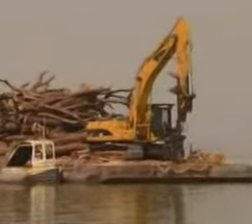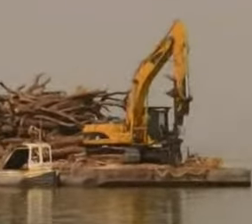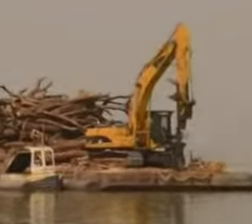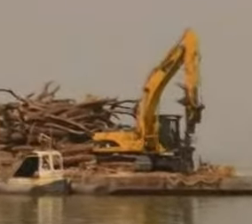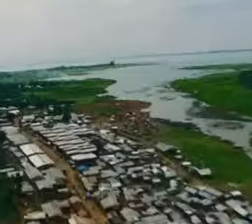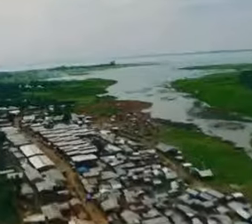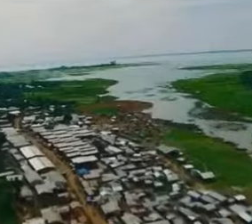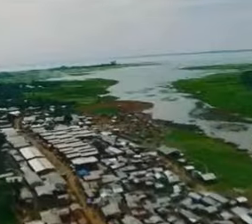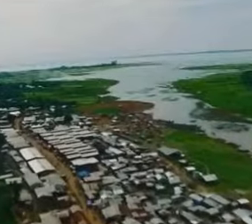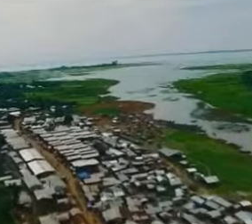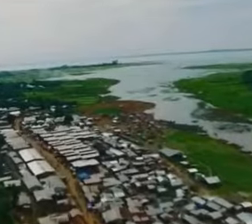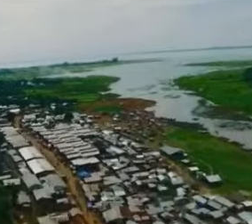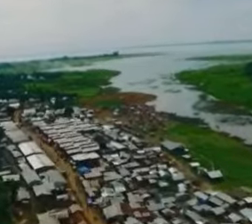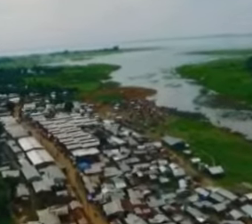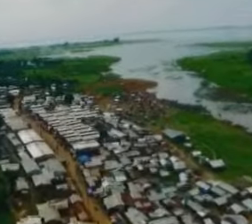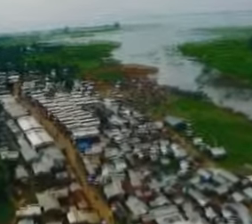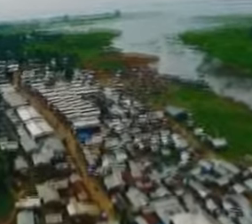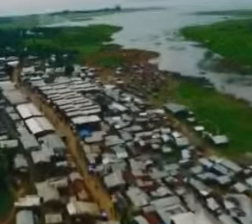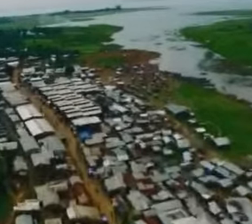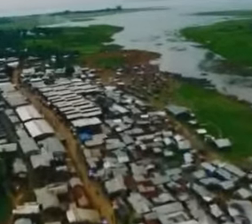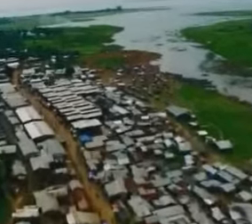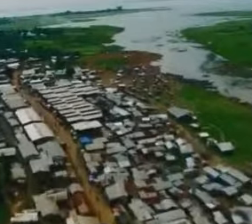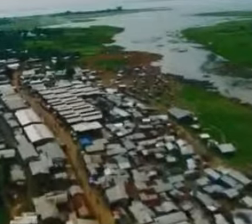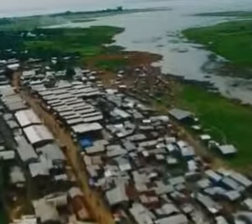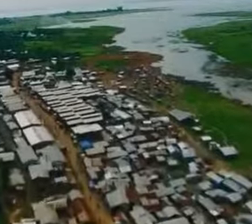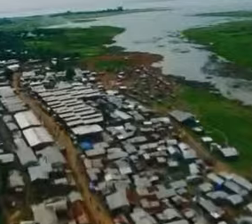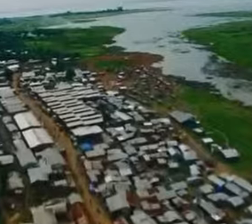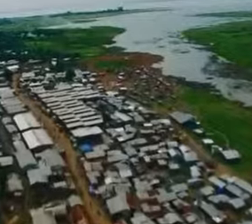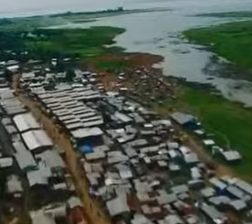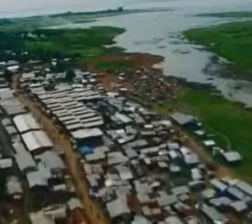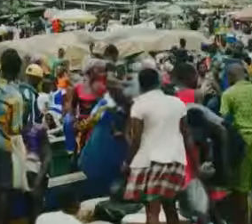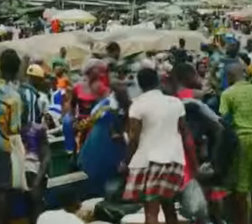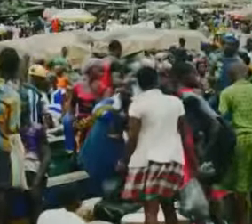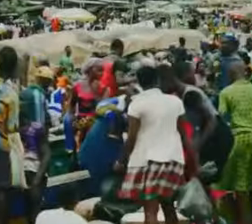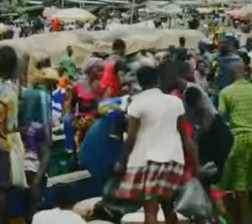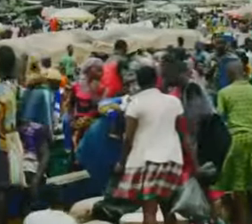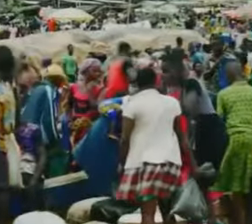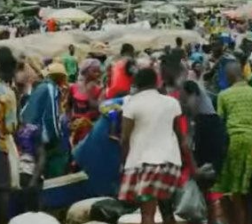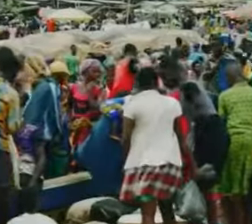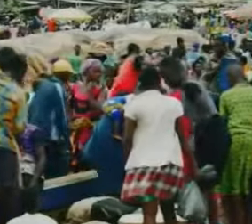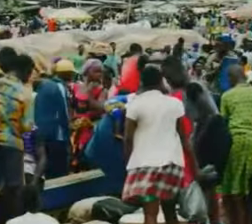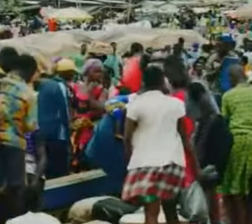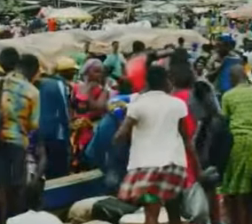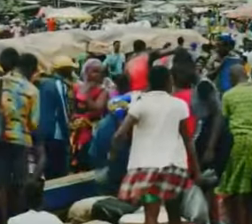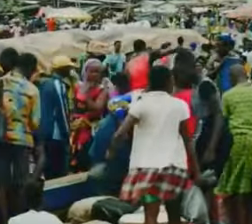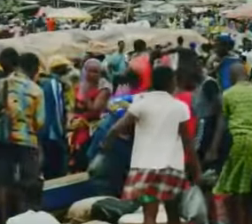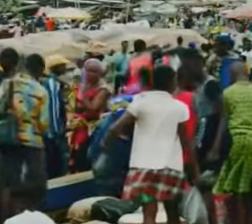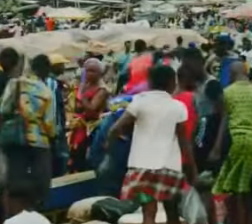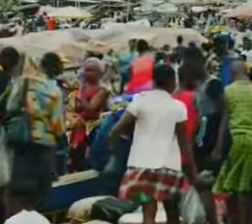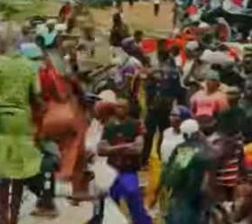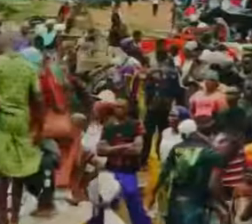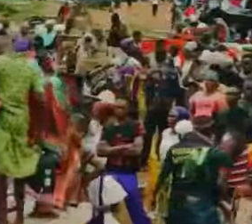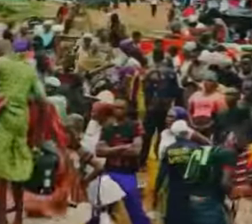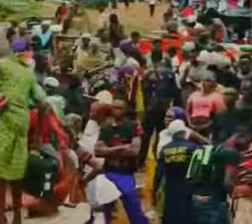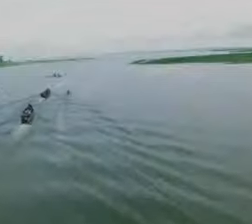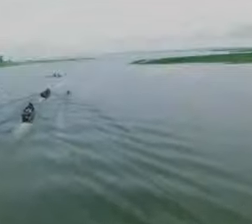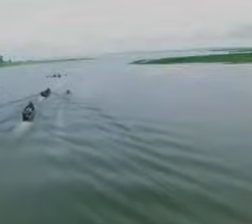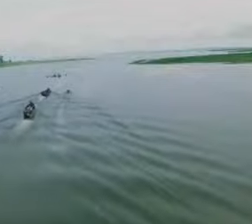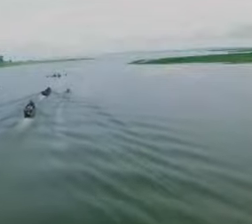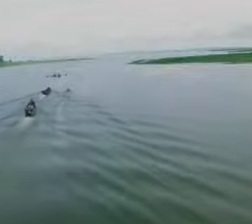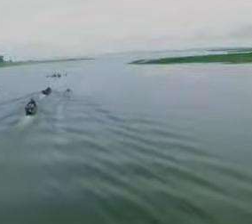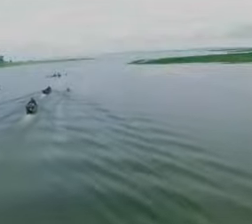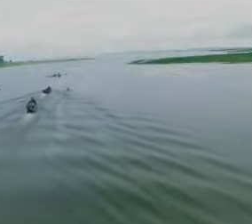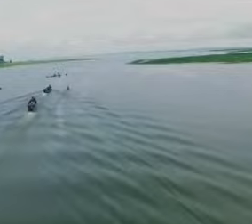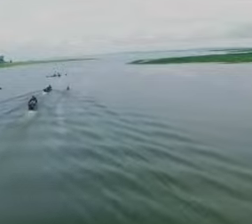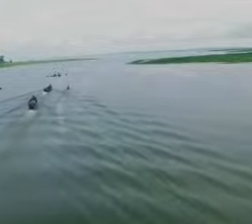been removed, paving the way for the people living in these areas to engage in meaningful economic activities and